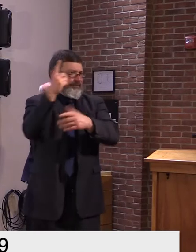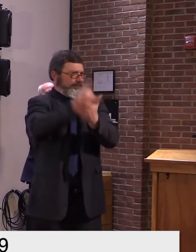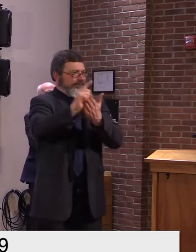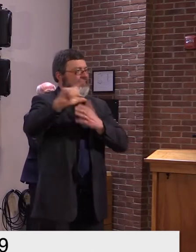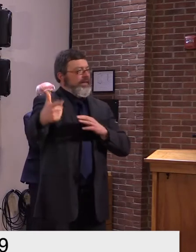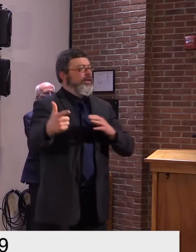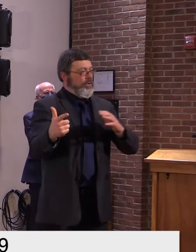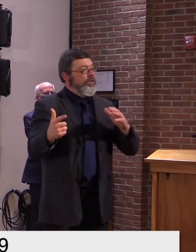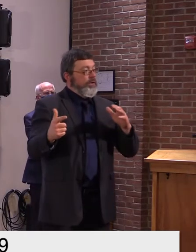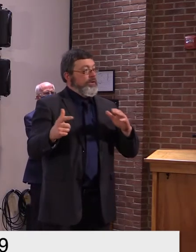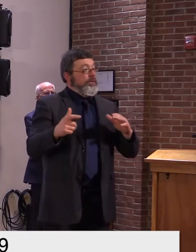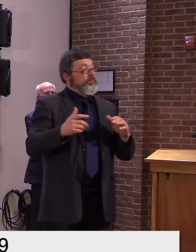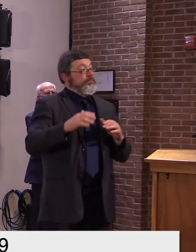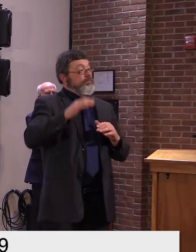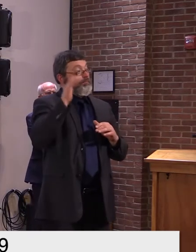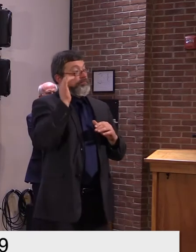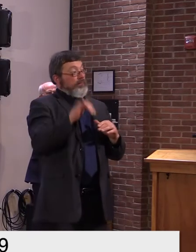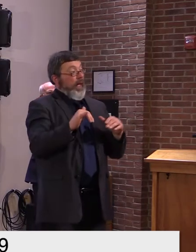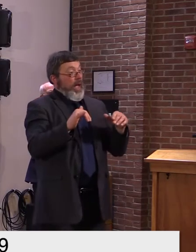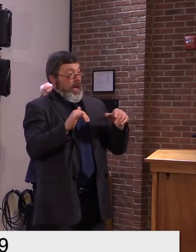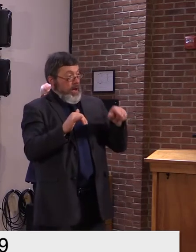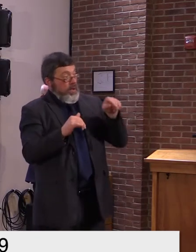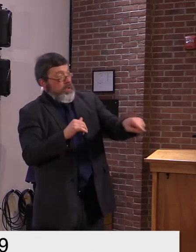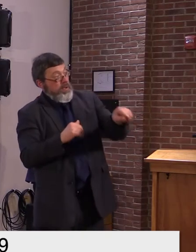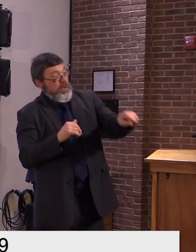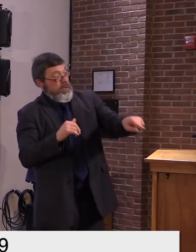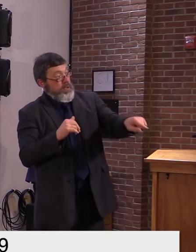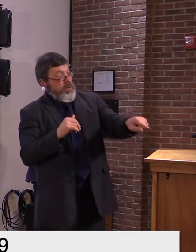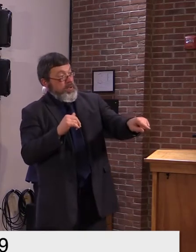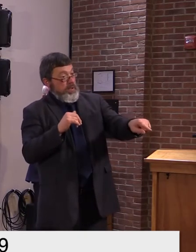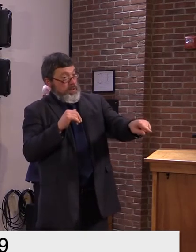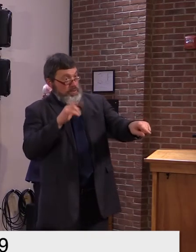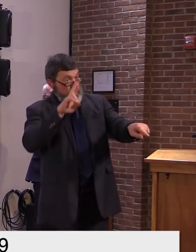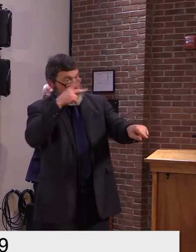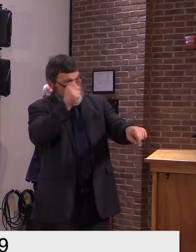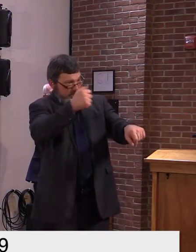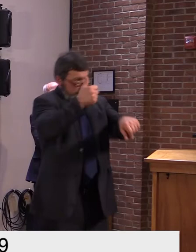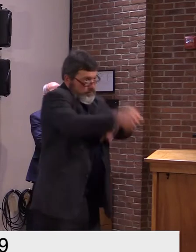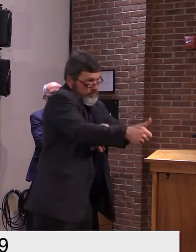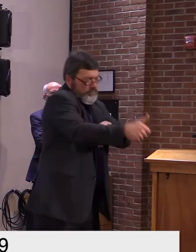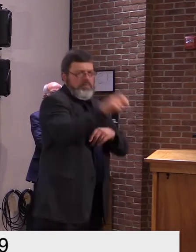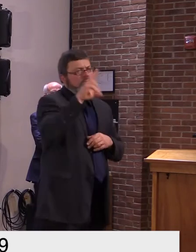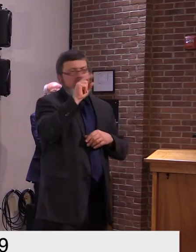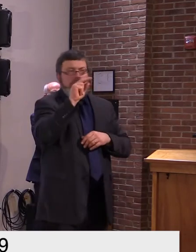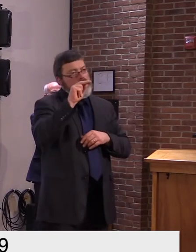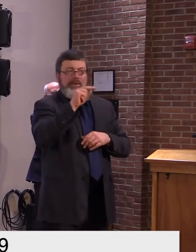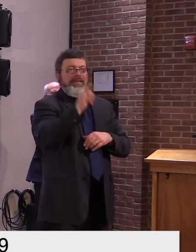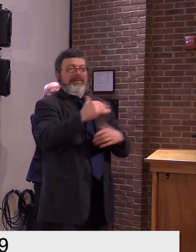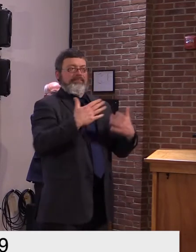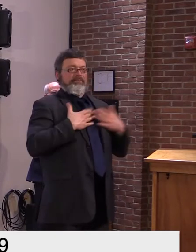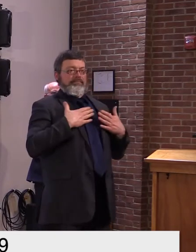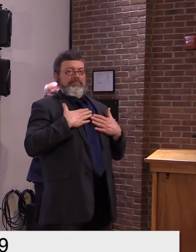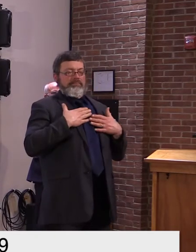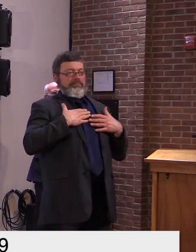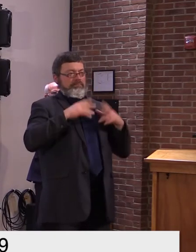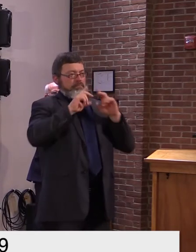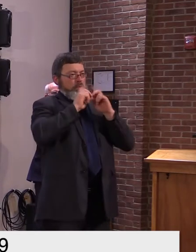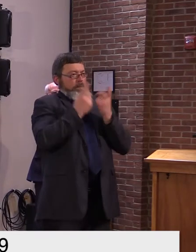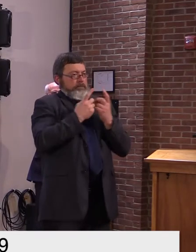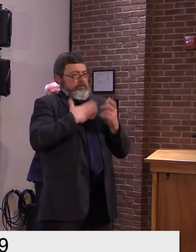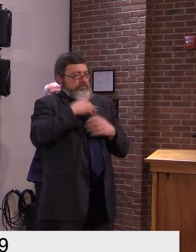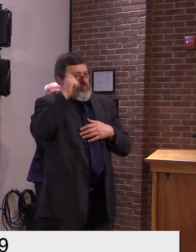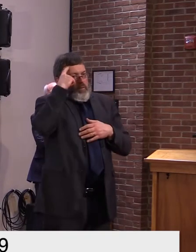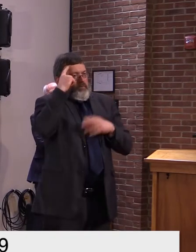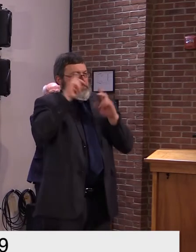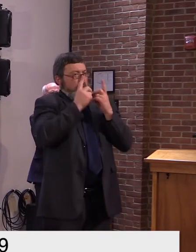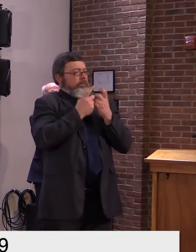was a mistake on our part. There was a box that needed to be checked when it was shipped. If you have an overnight delivery on a